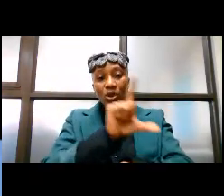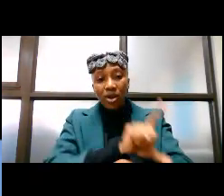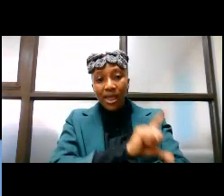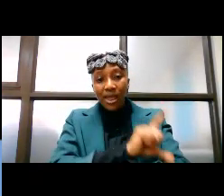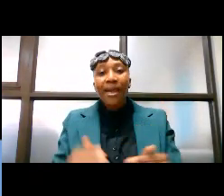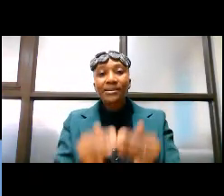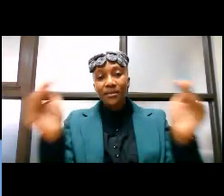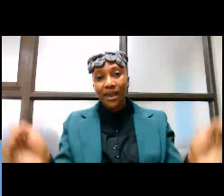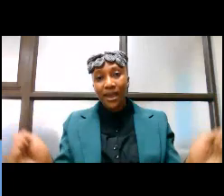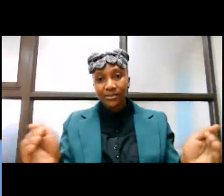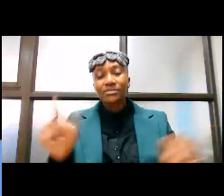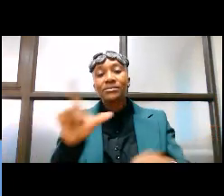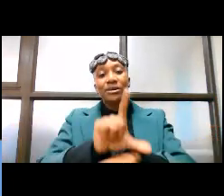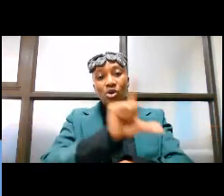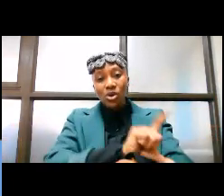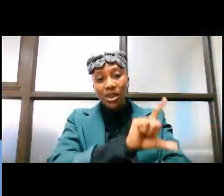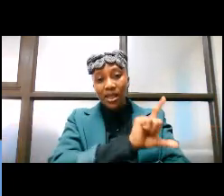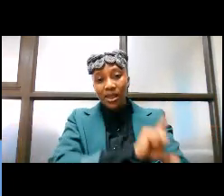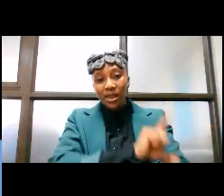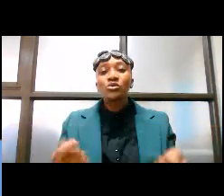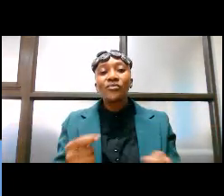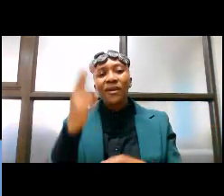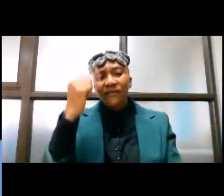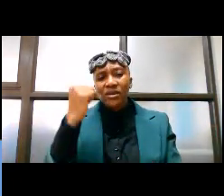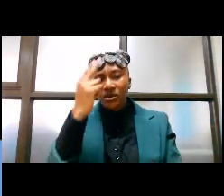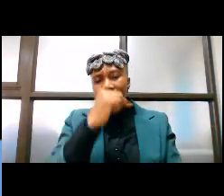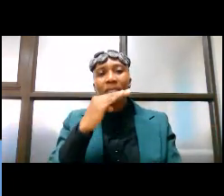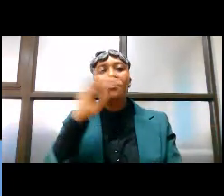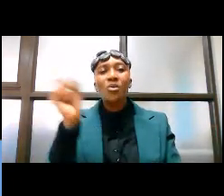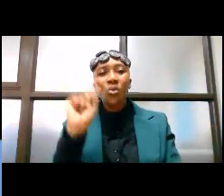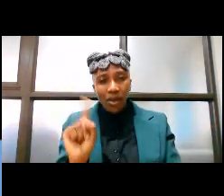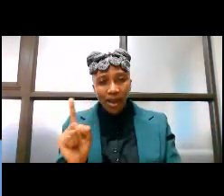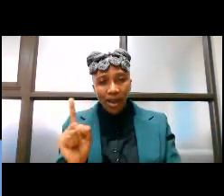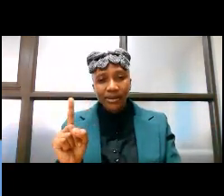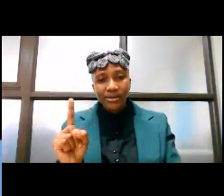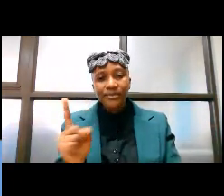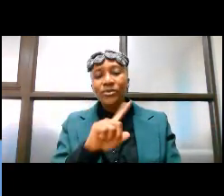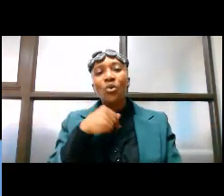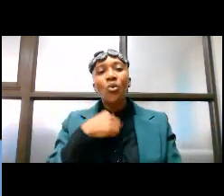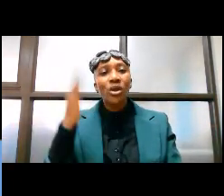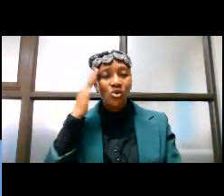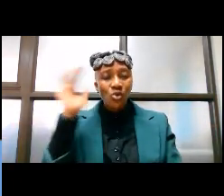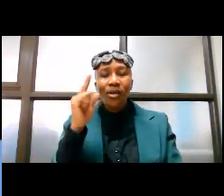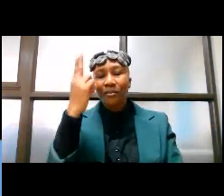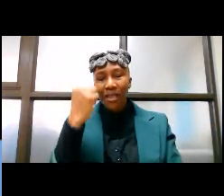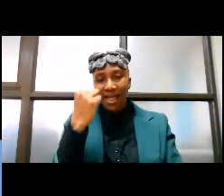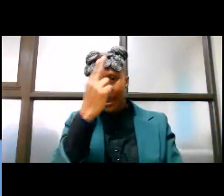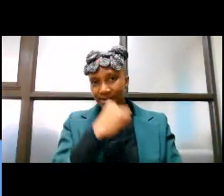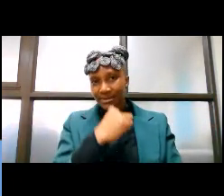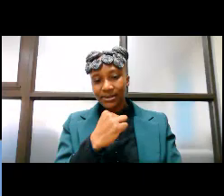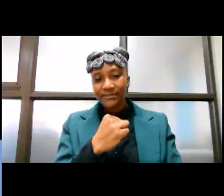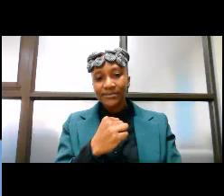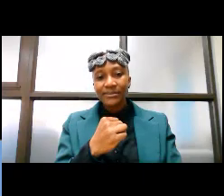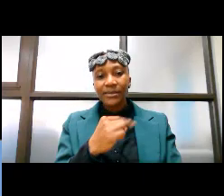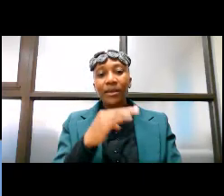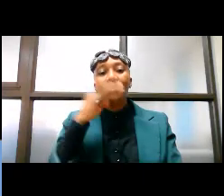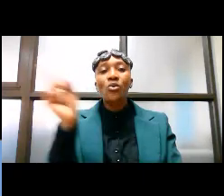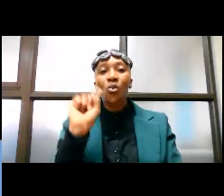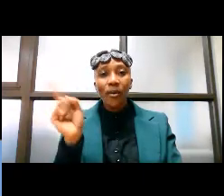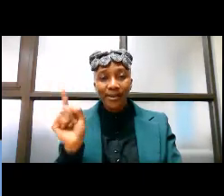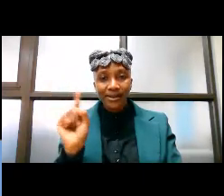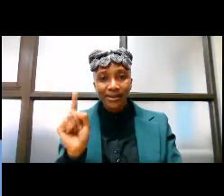Visual impairment can range from, as what we know as blindness, where you cannot differentiate